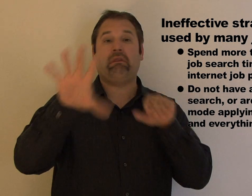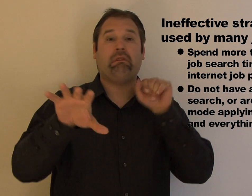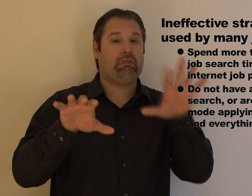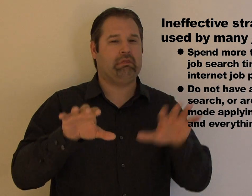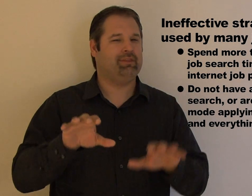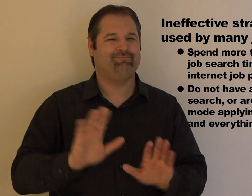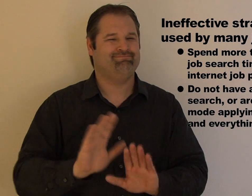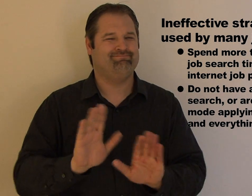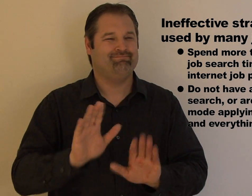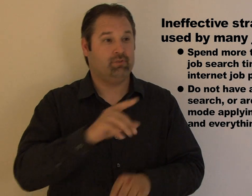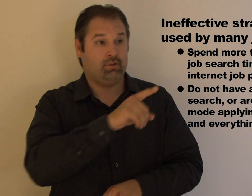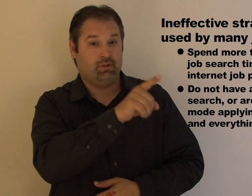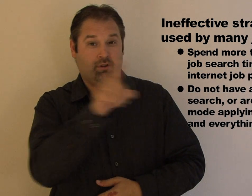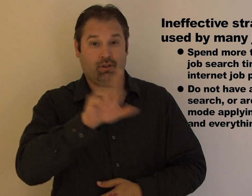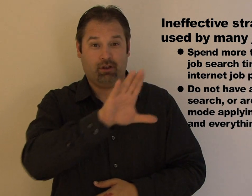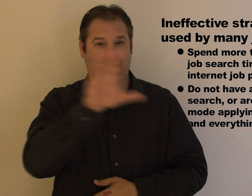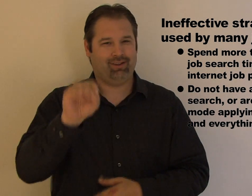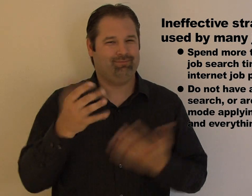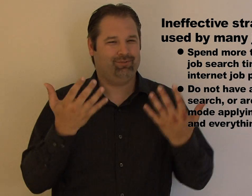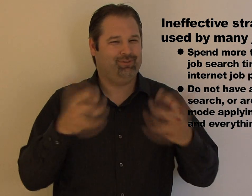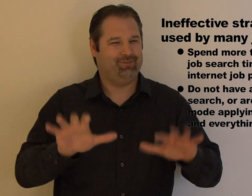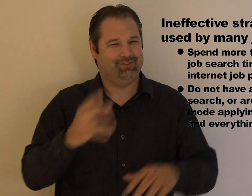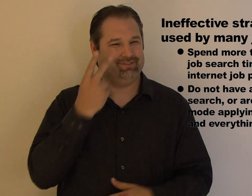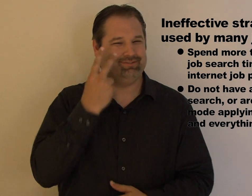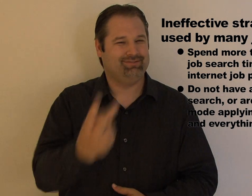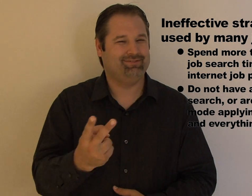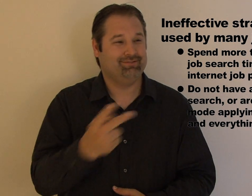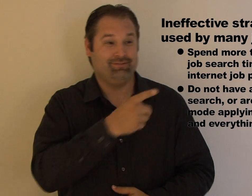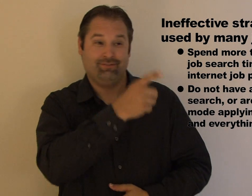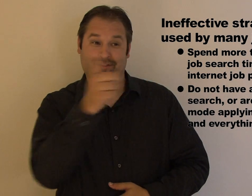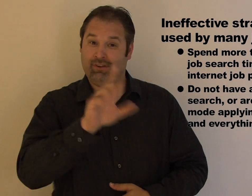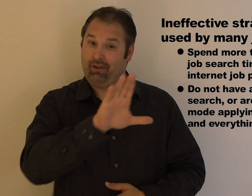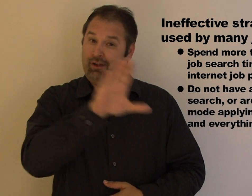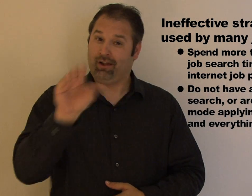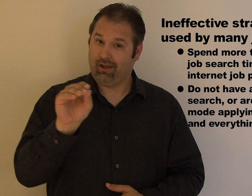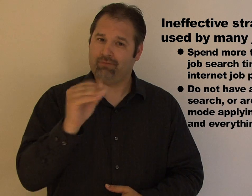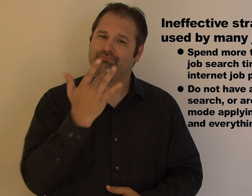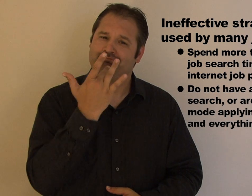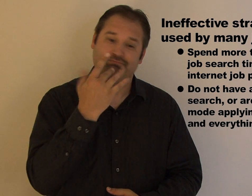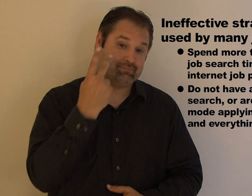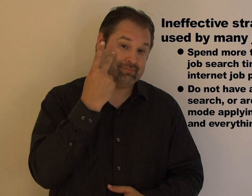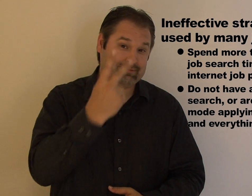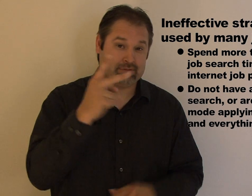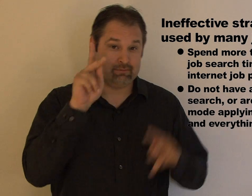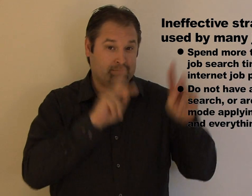Employers don't want to hear that. They want to make sure this is the right person for the job they are looking for.